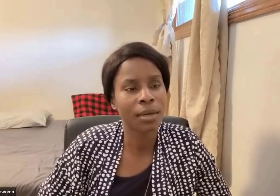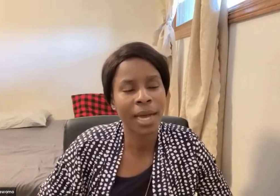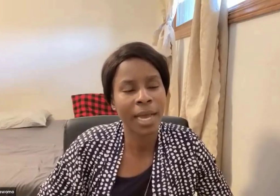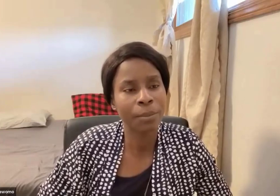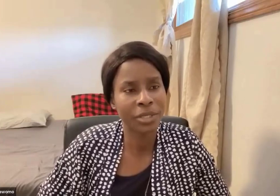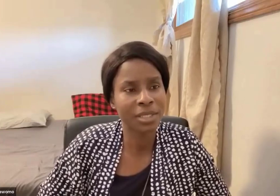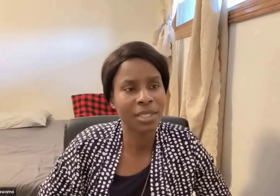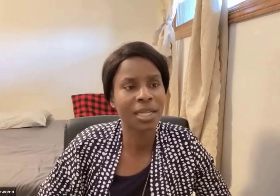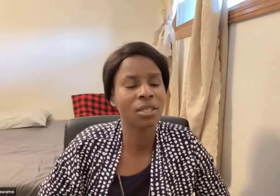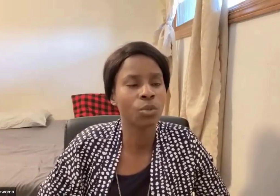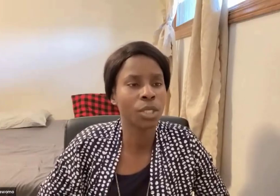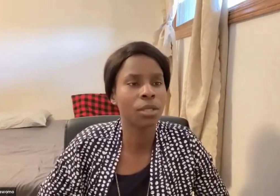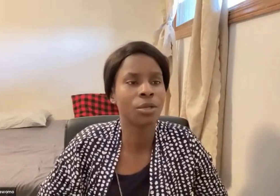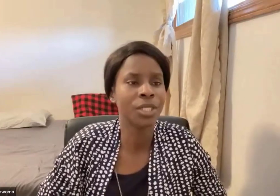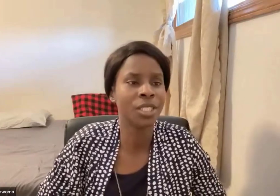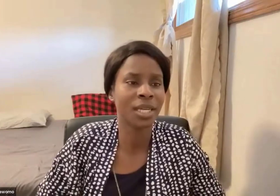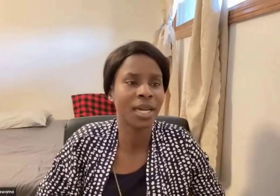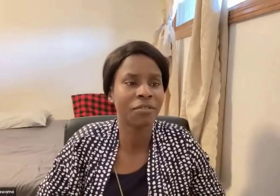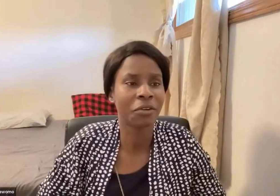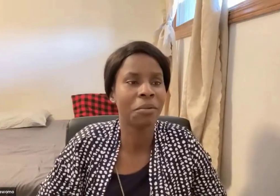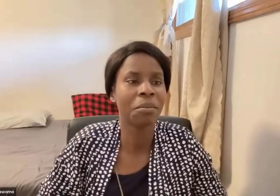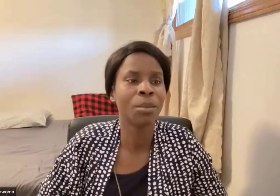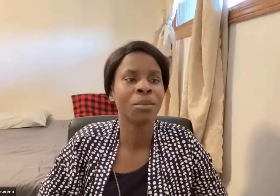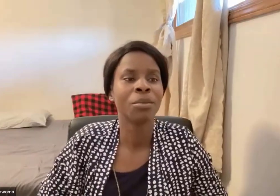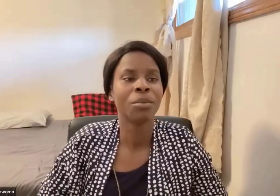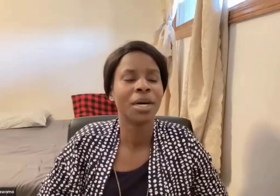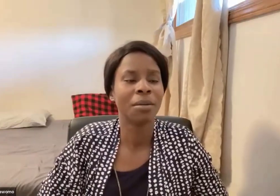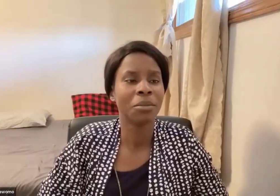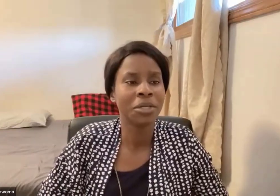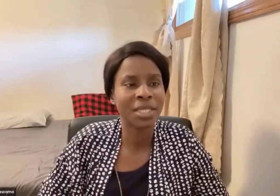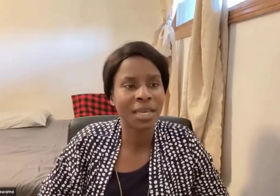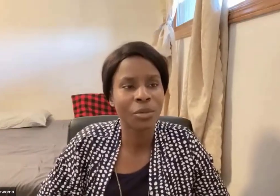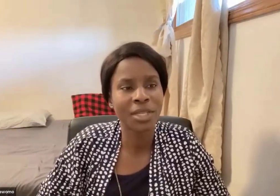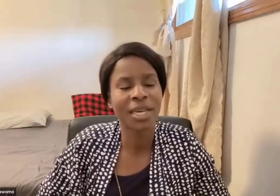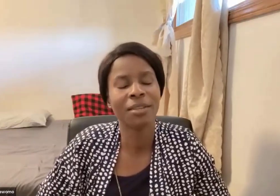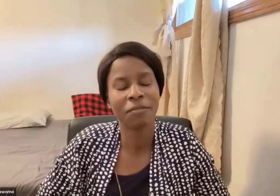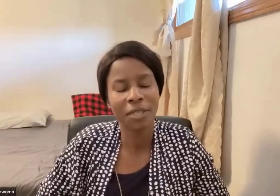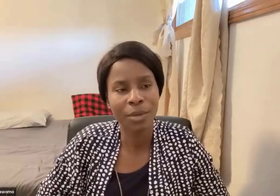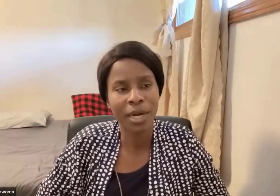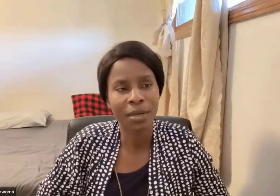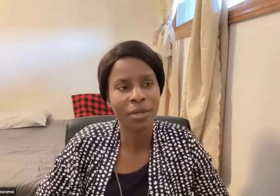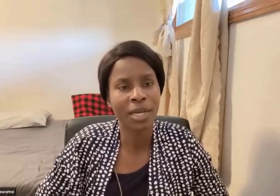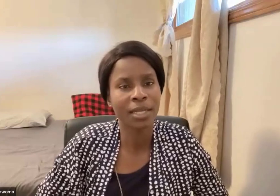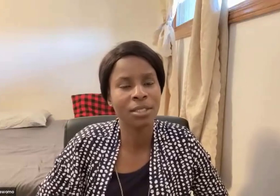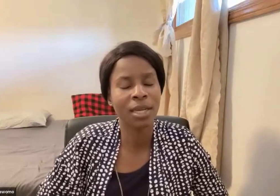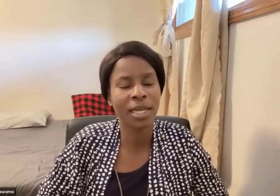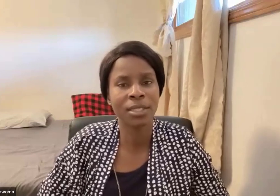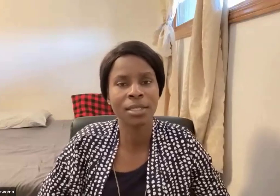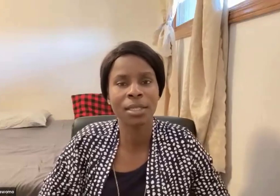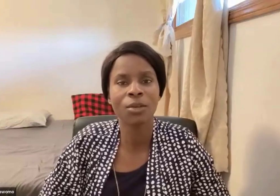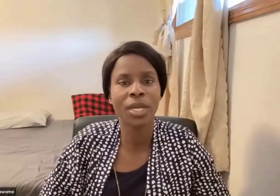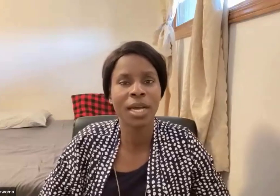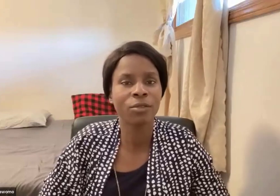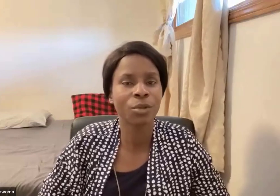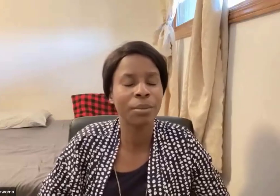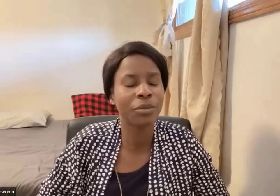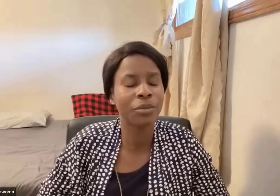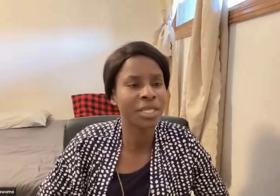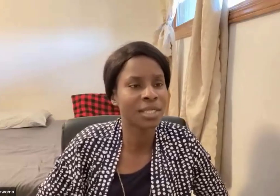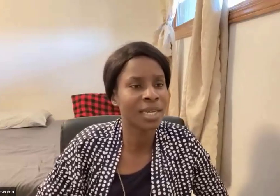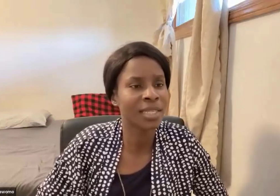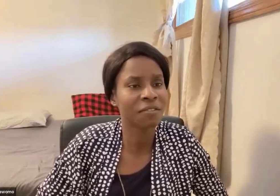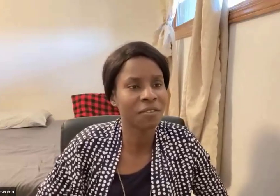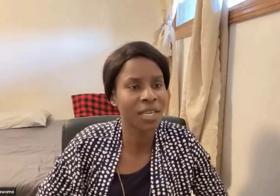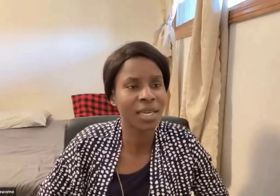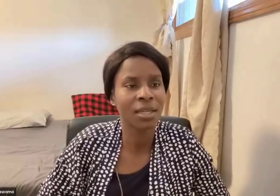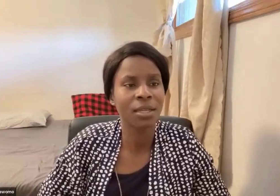So I personally will always shy from multimodal feedback, but I just think we have to